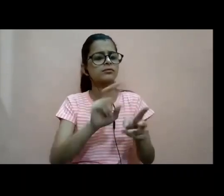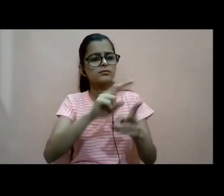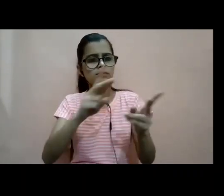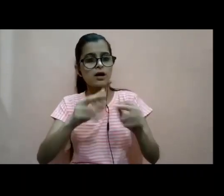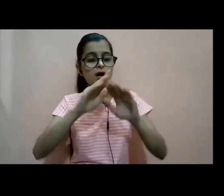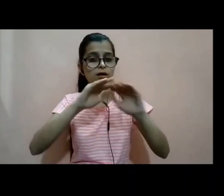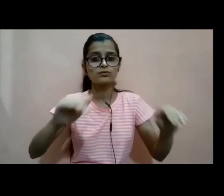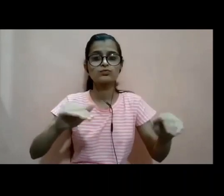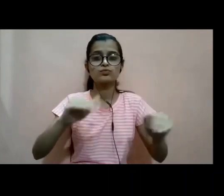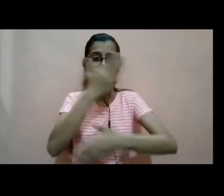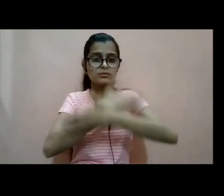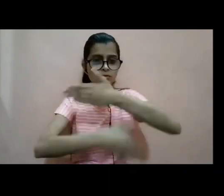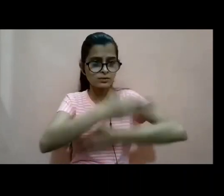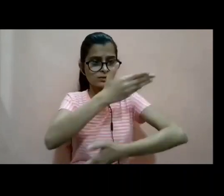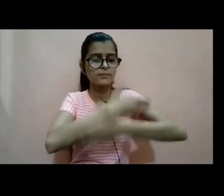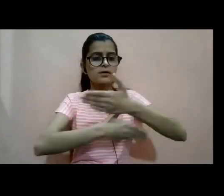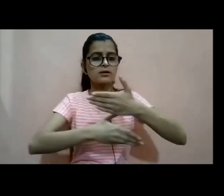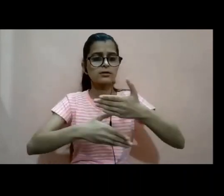disabilities are denied.